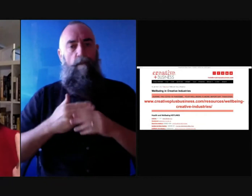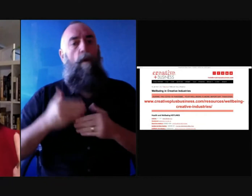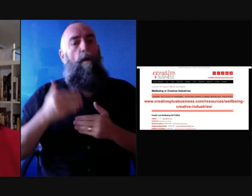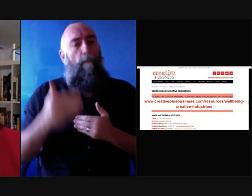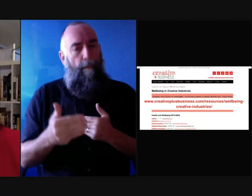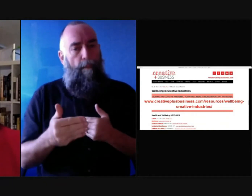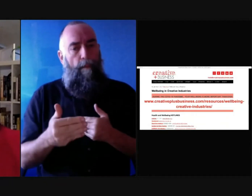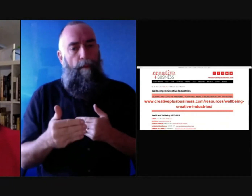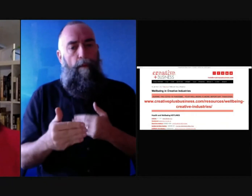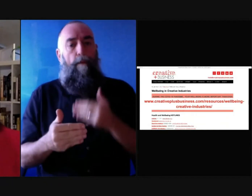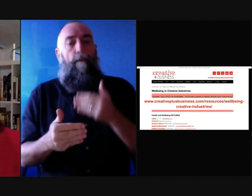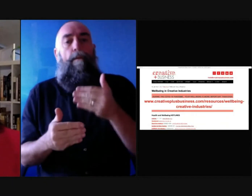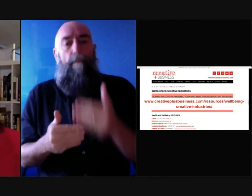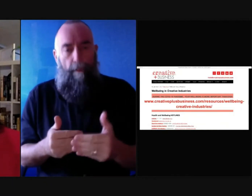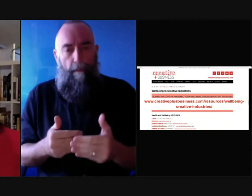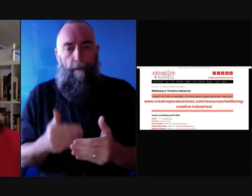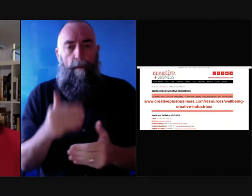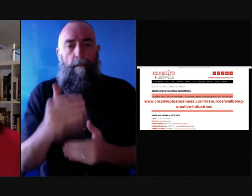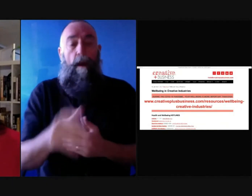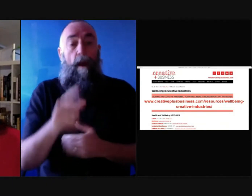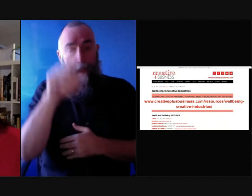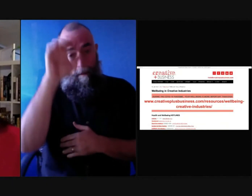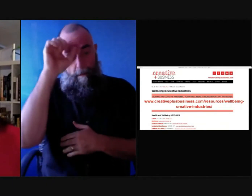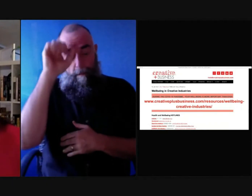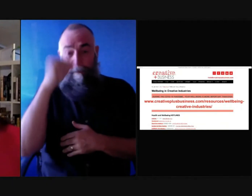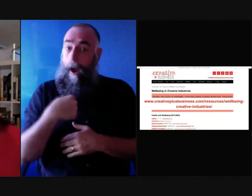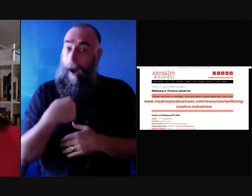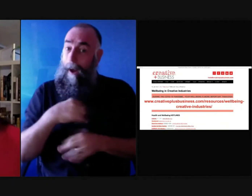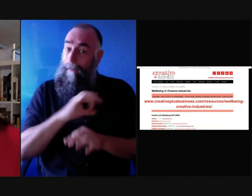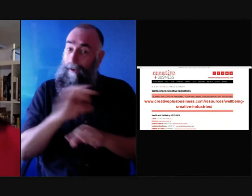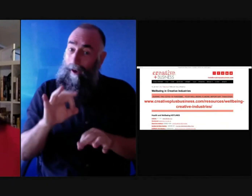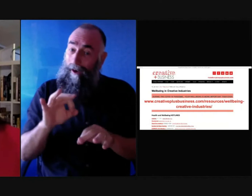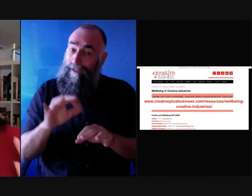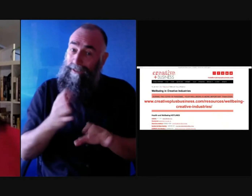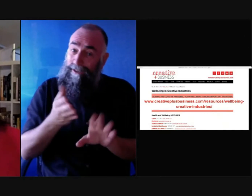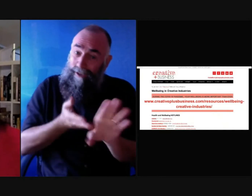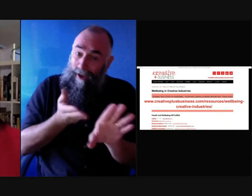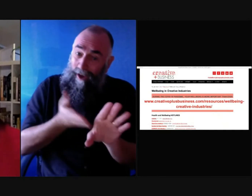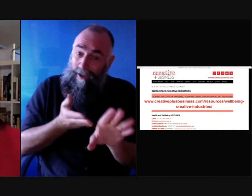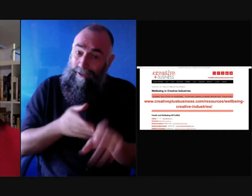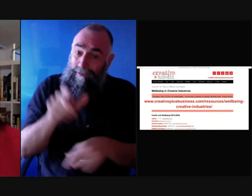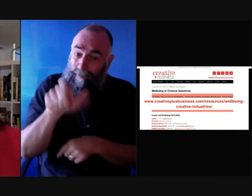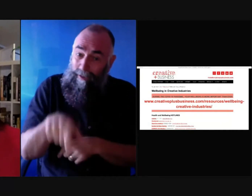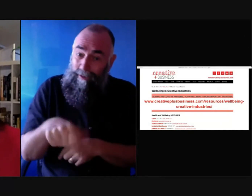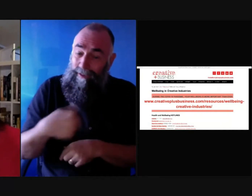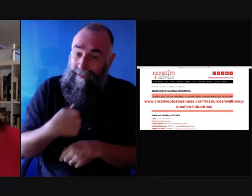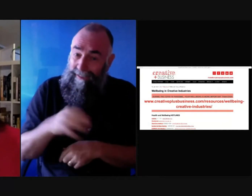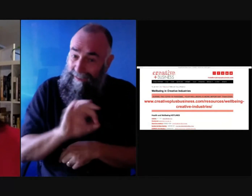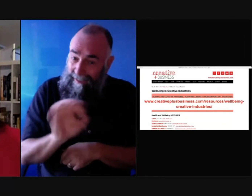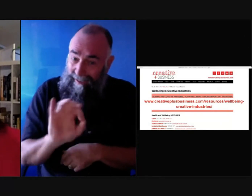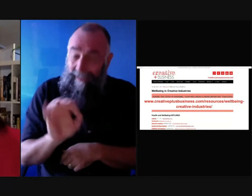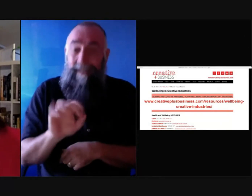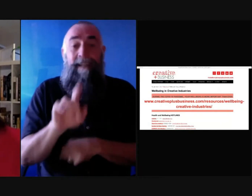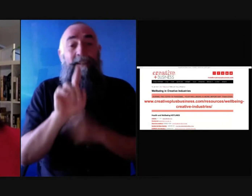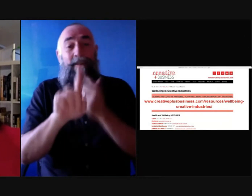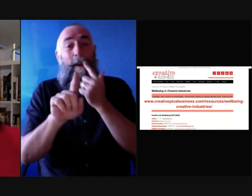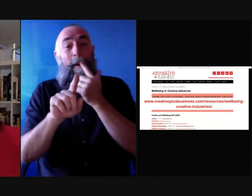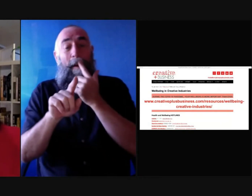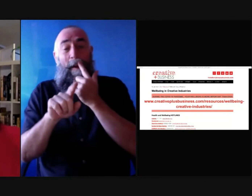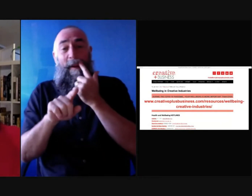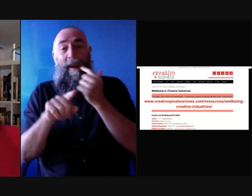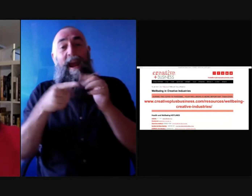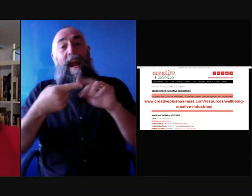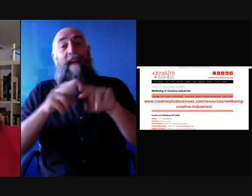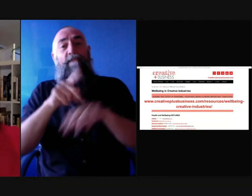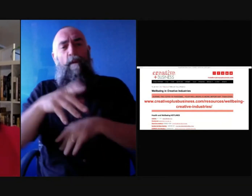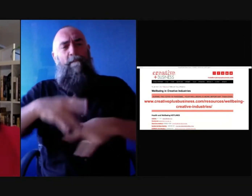I'm not a psychologist, oh God, can you imagine? This is a really important part of it. If you feel that you need this kind of